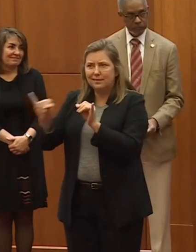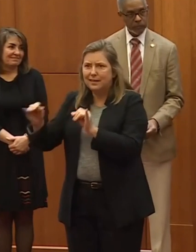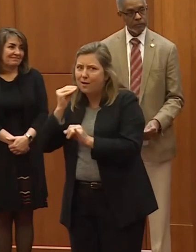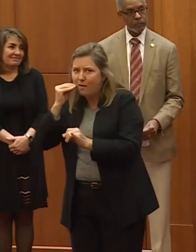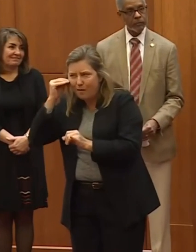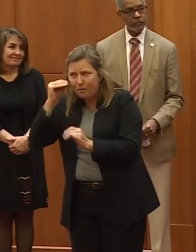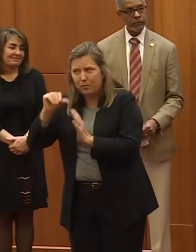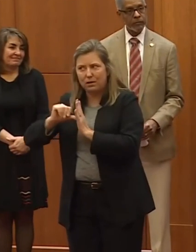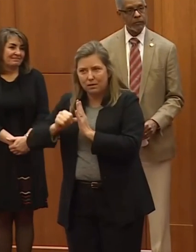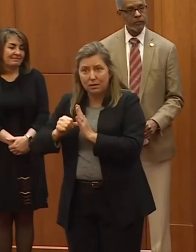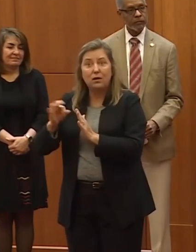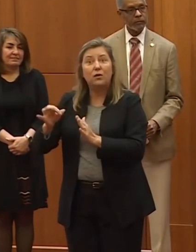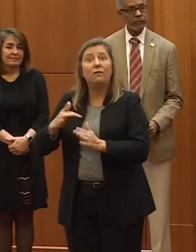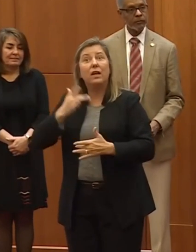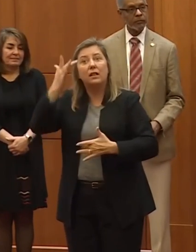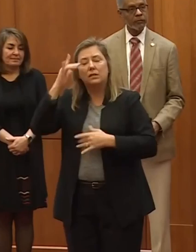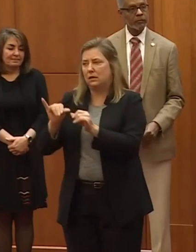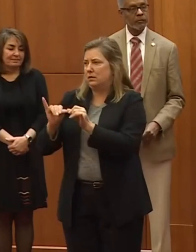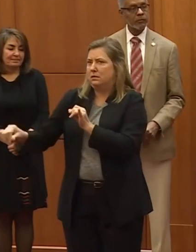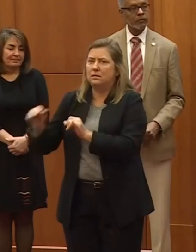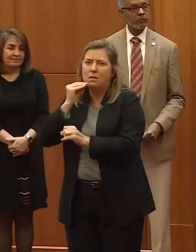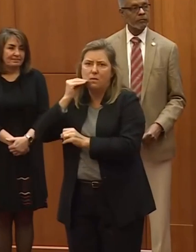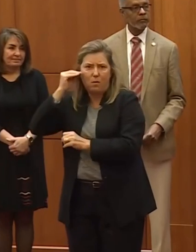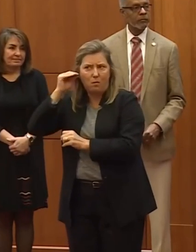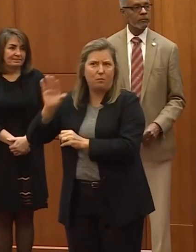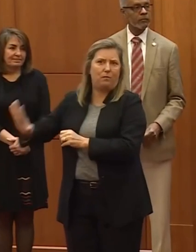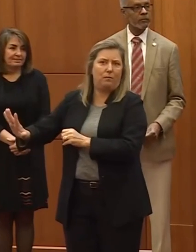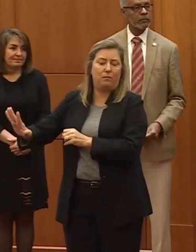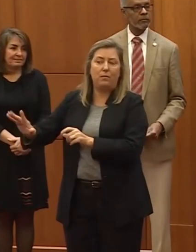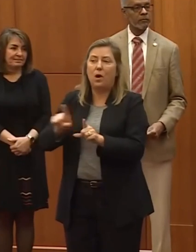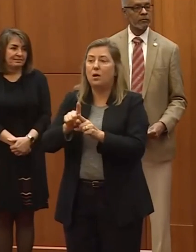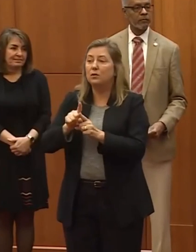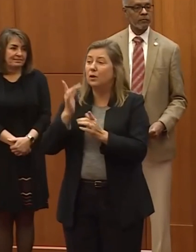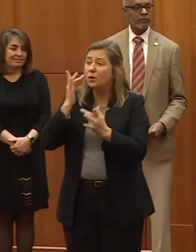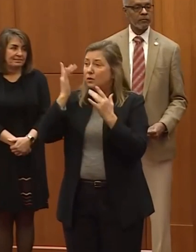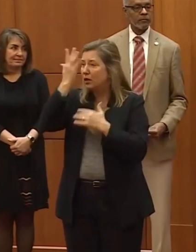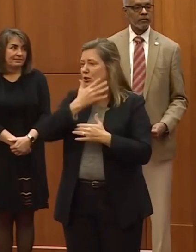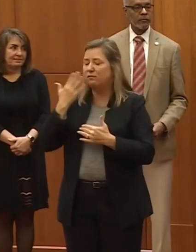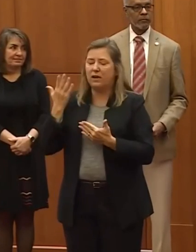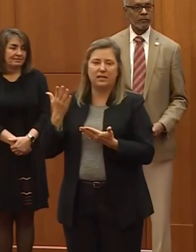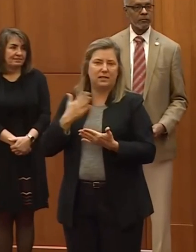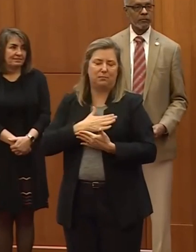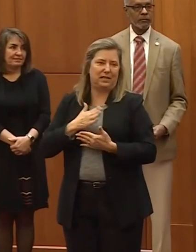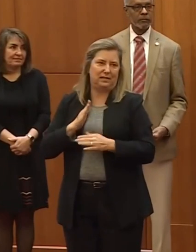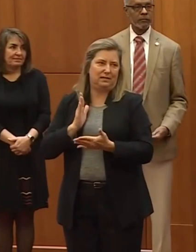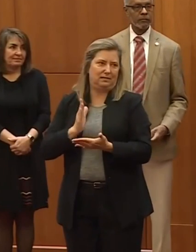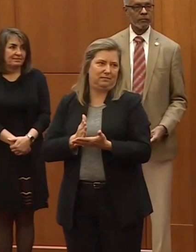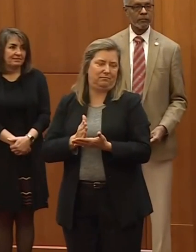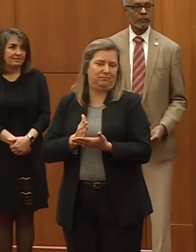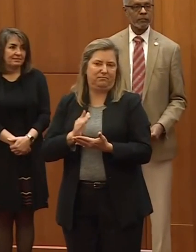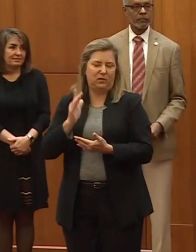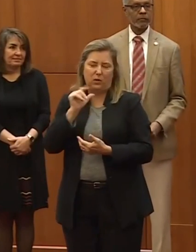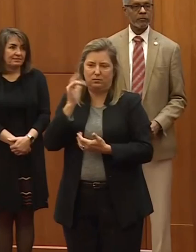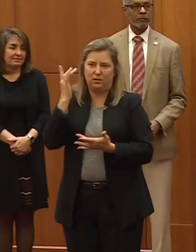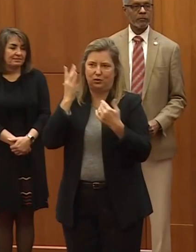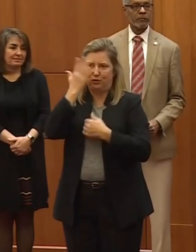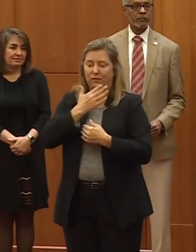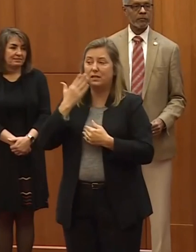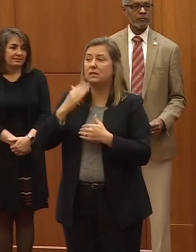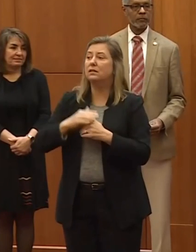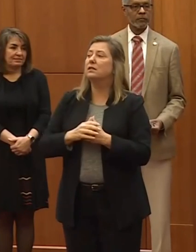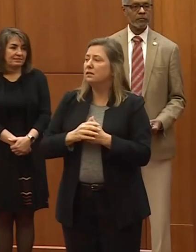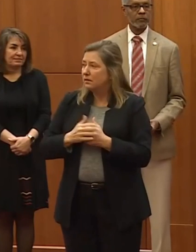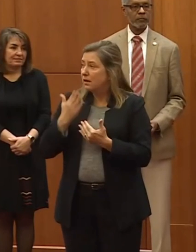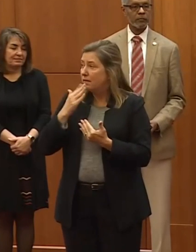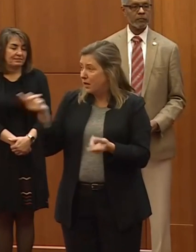home if you feel sick, and avoid touching your face. I thank you all again for being here. As I said at